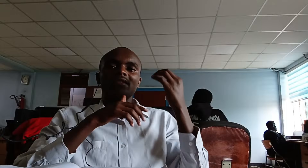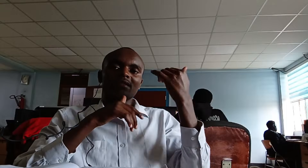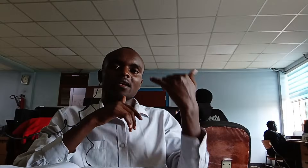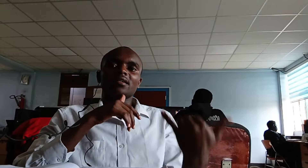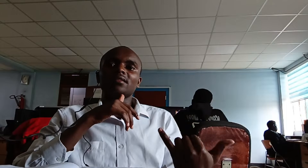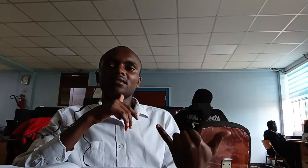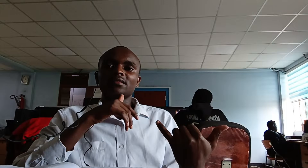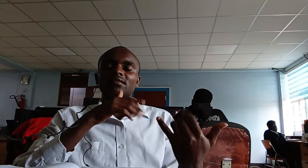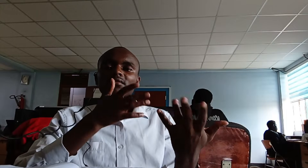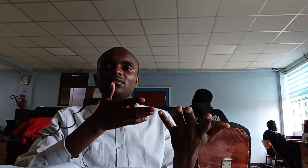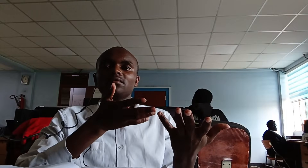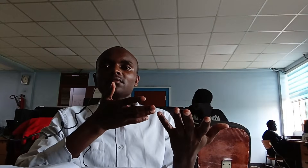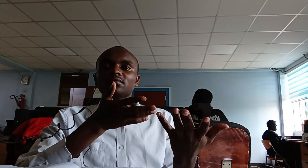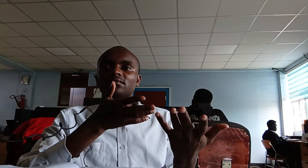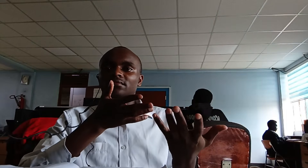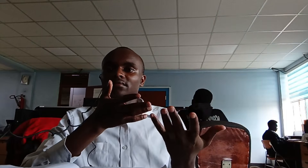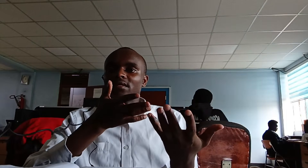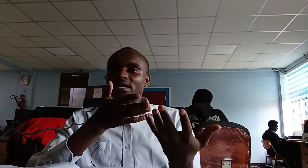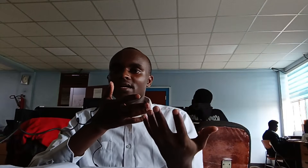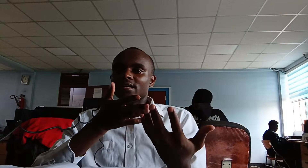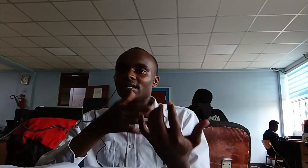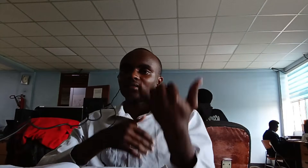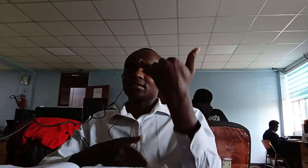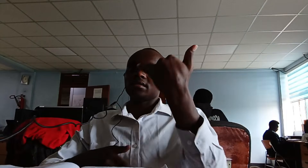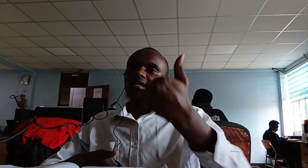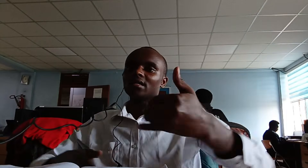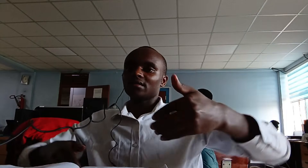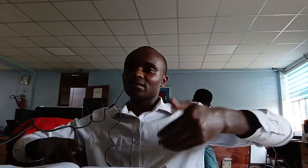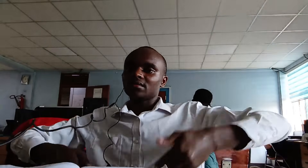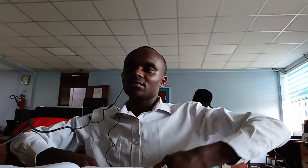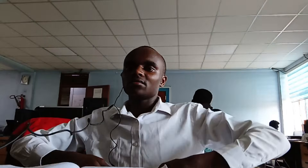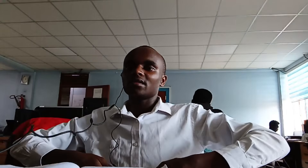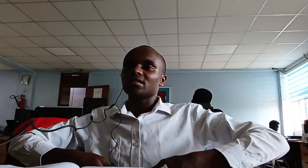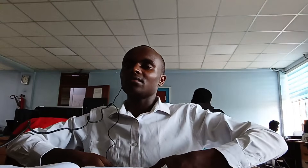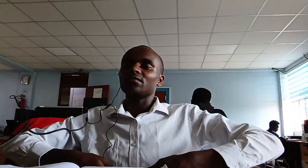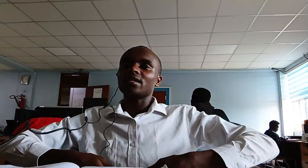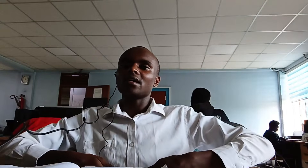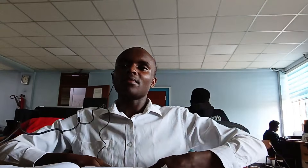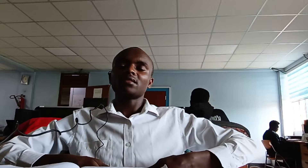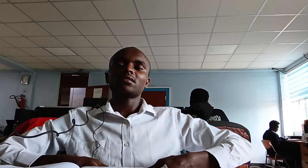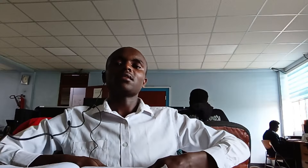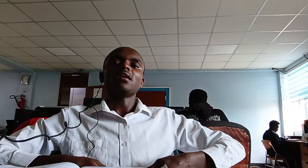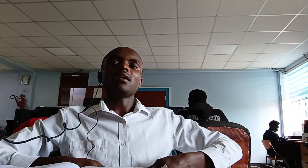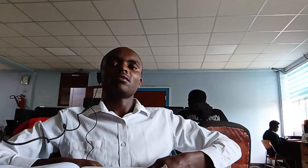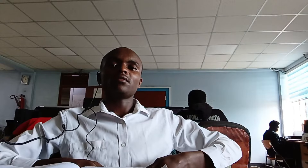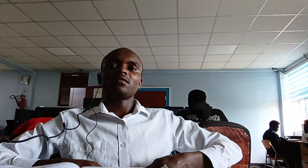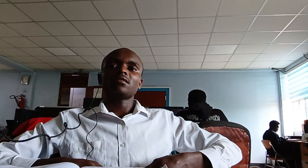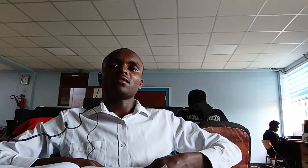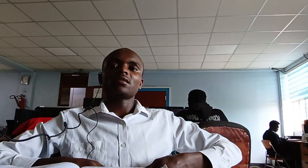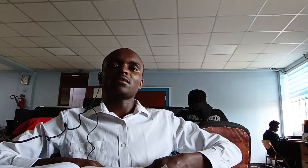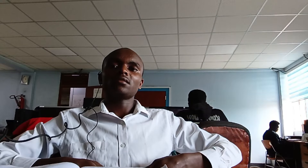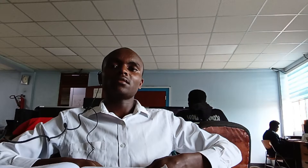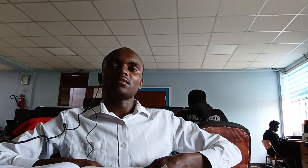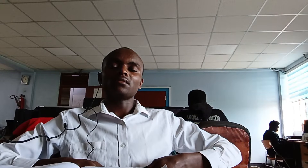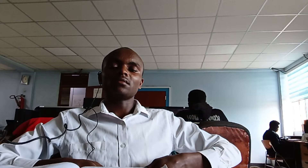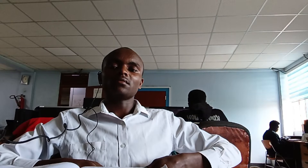young, you know. Yeah, it's young. It's also the sign for young, but now in this case, in